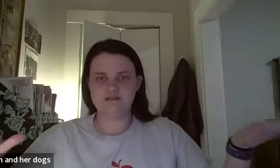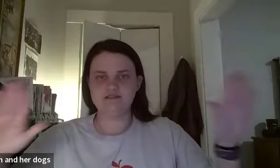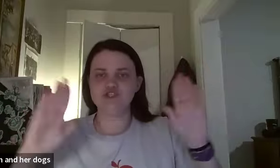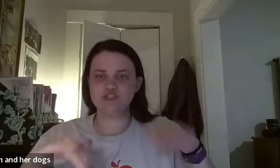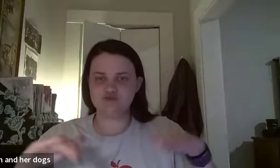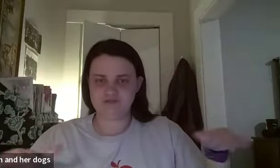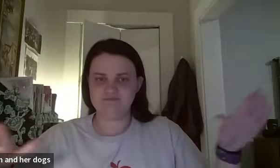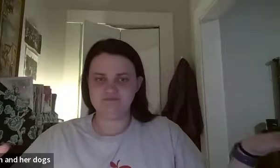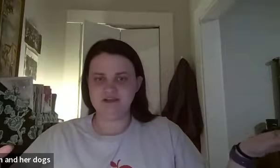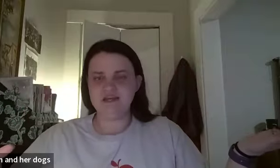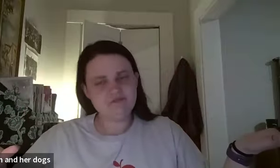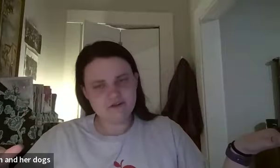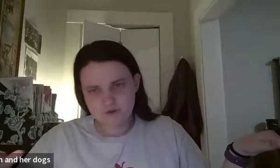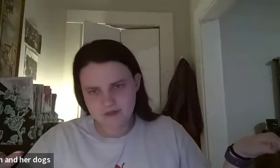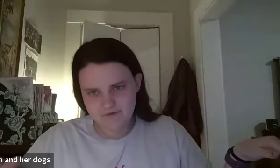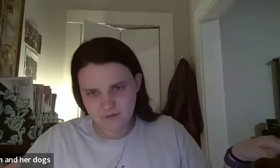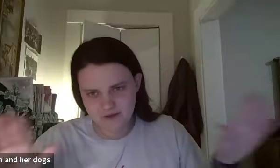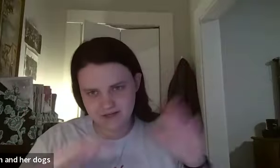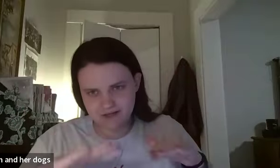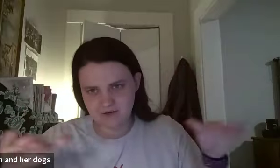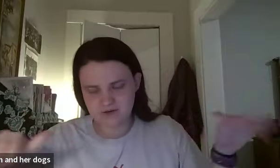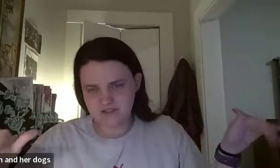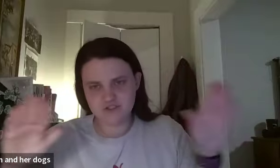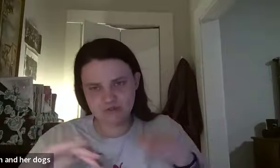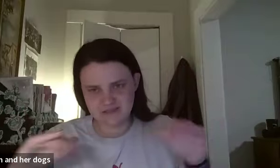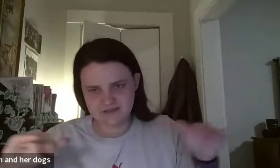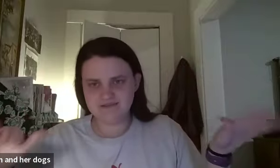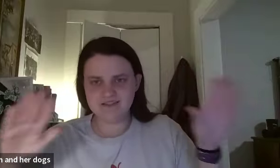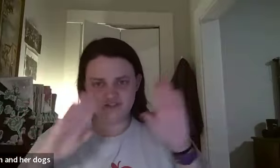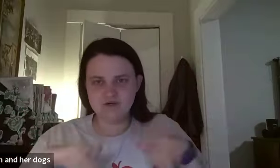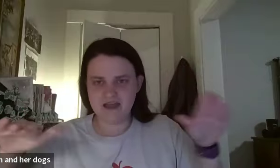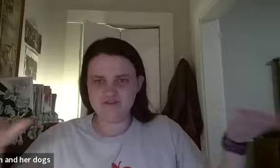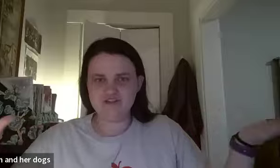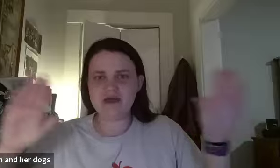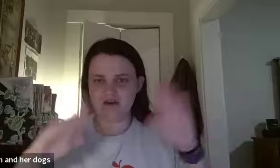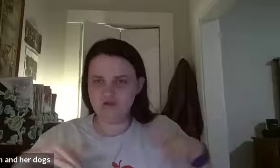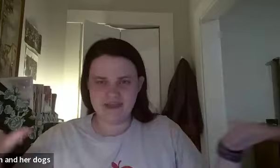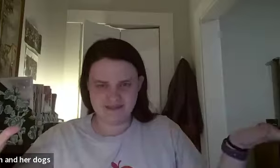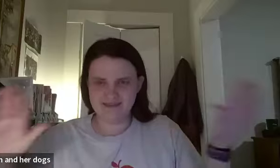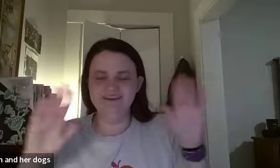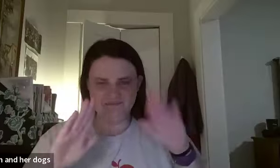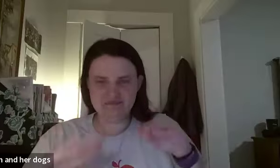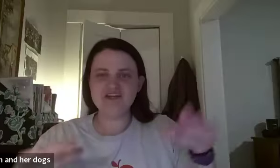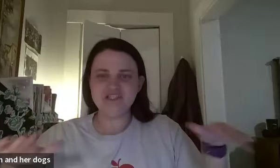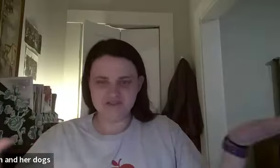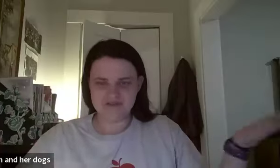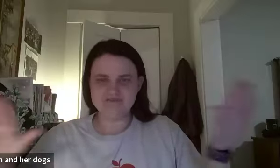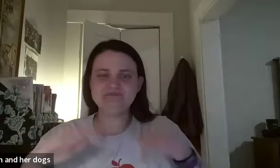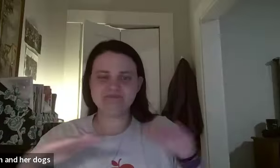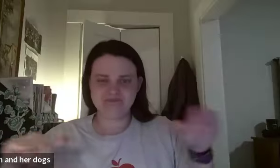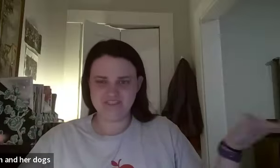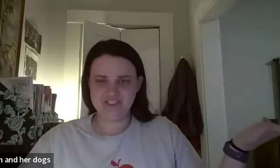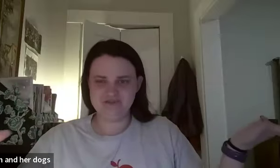heads. Children. Even if you only have like one kid or like two kids, you still pat all the heads. Children.